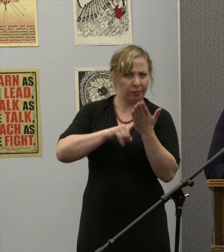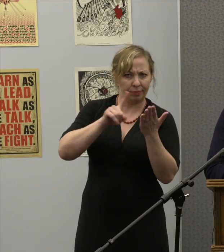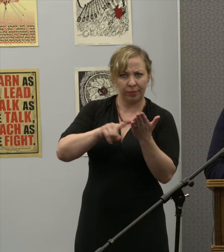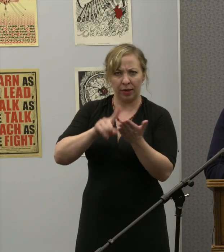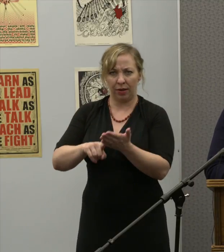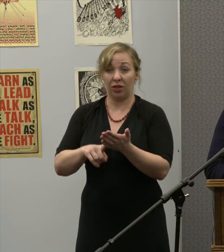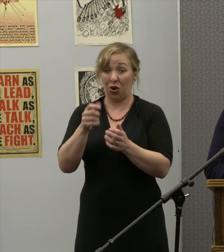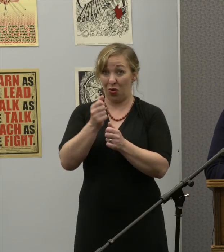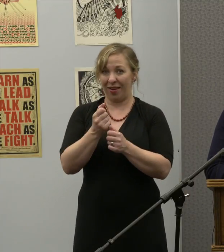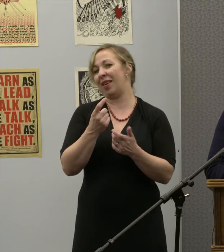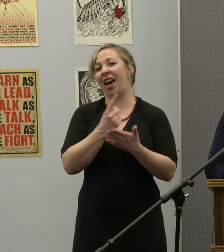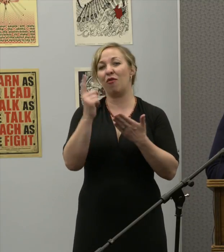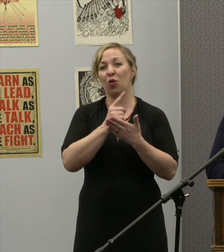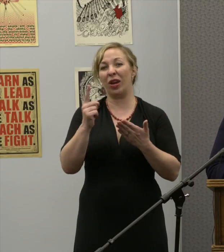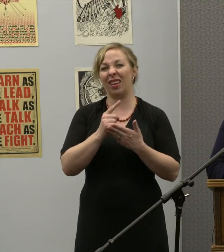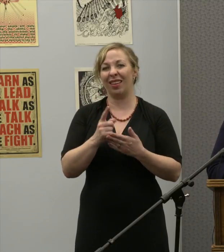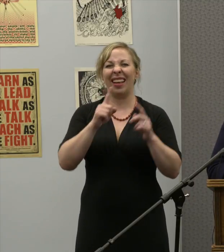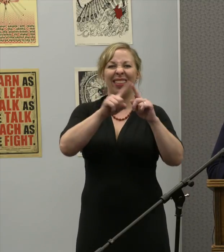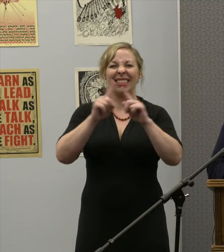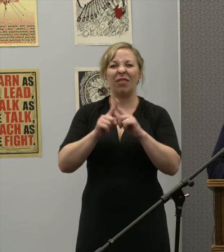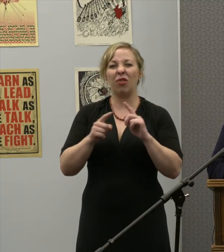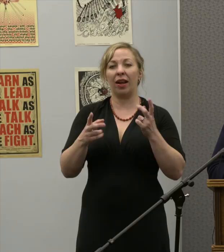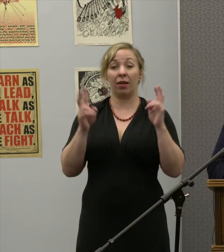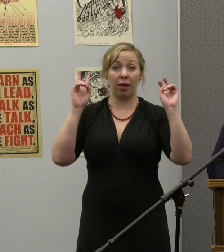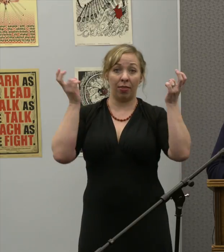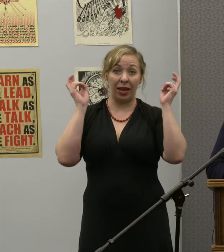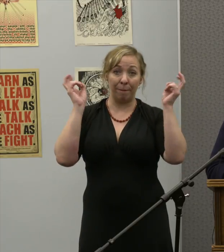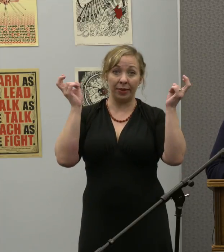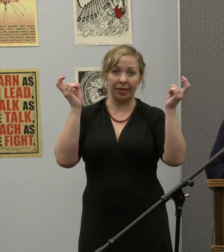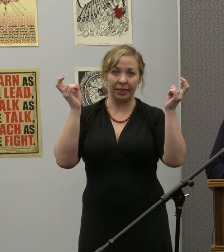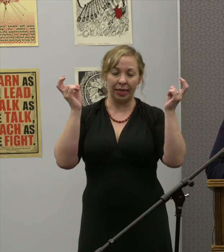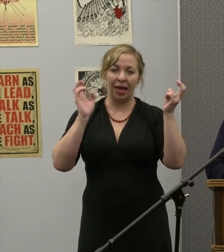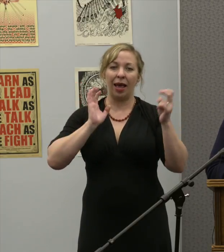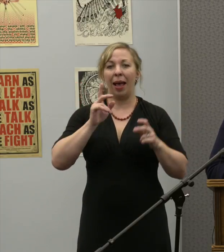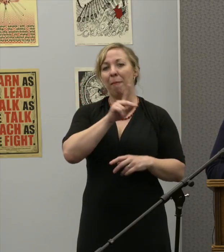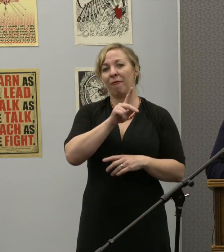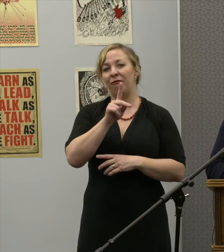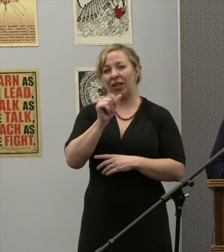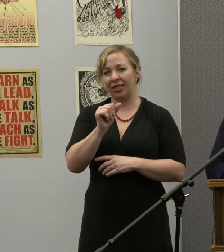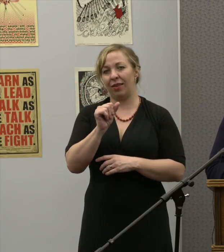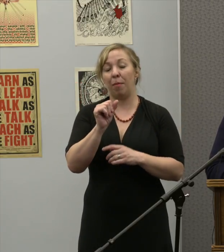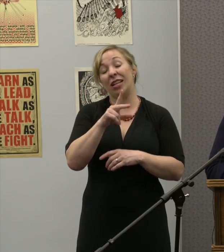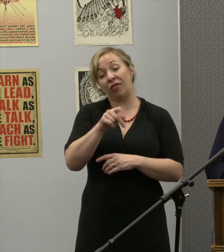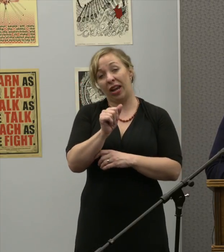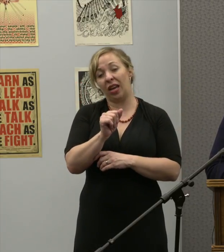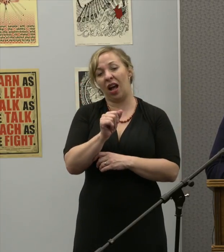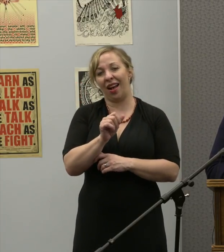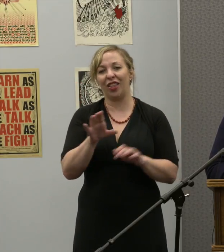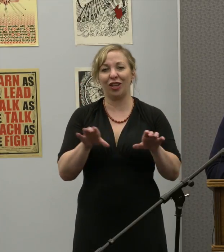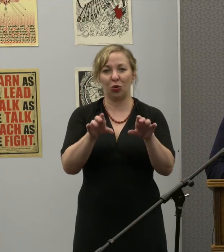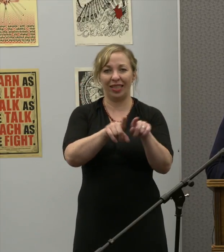theme, which has been really amazing with folks from our political education team. And so Pennsylvanians are more likely